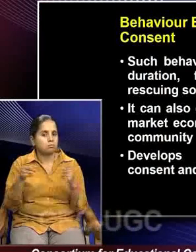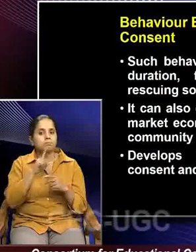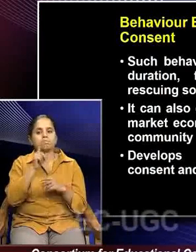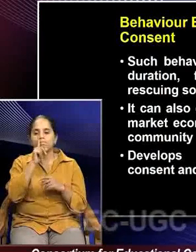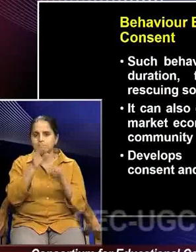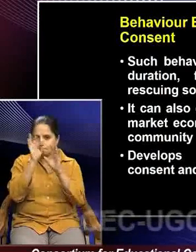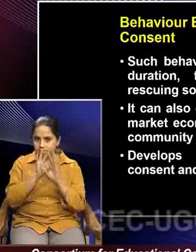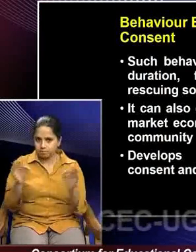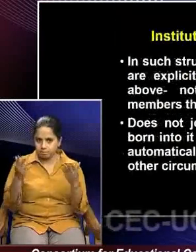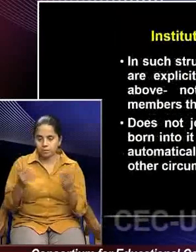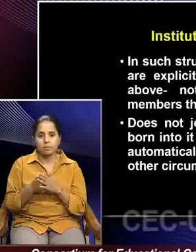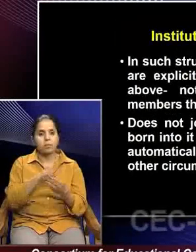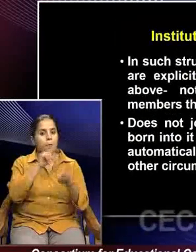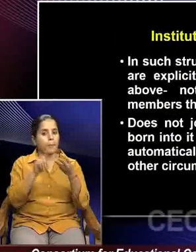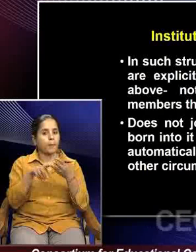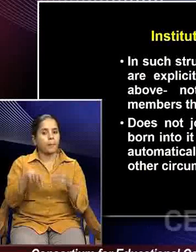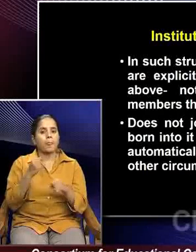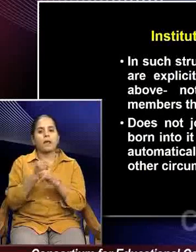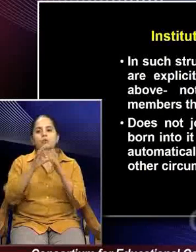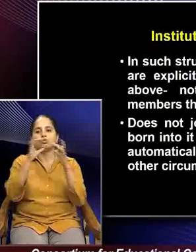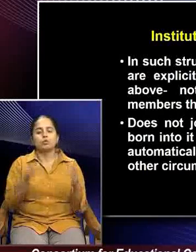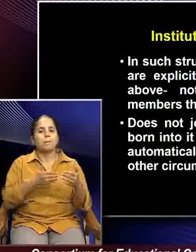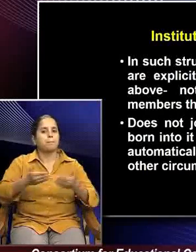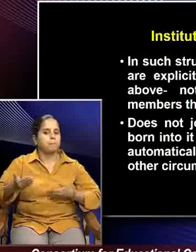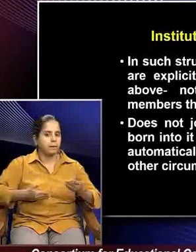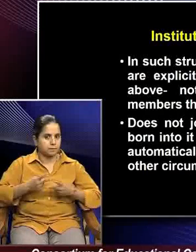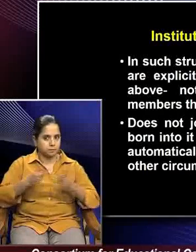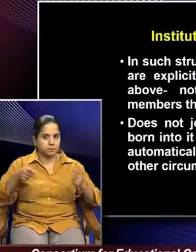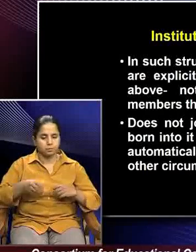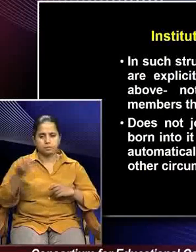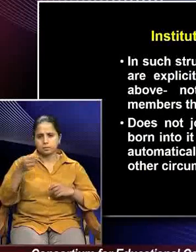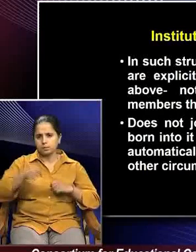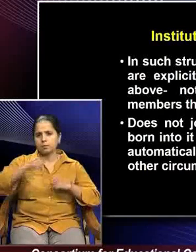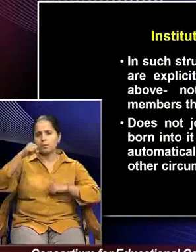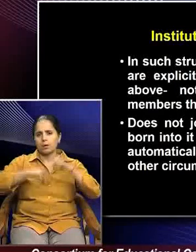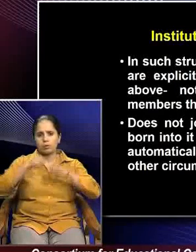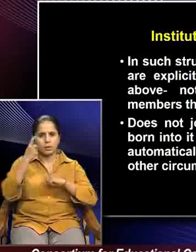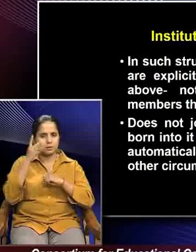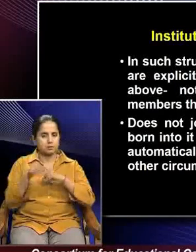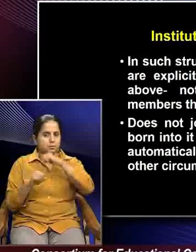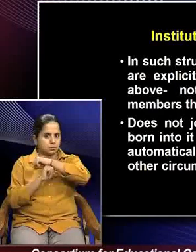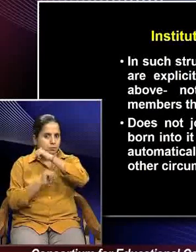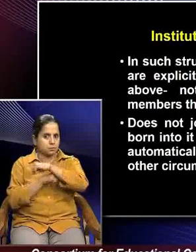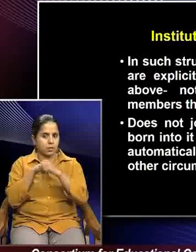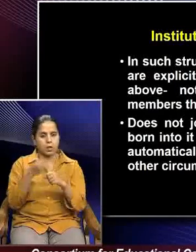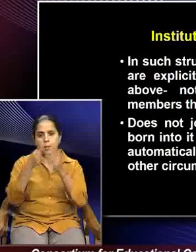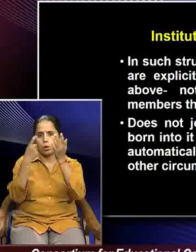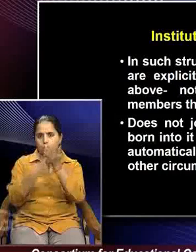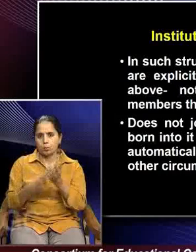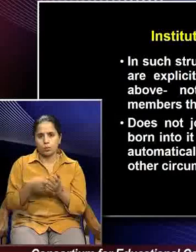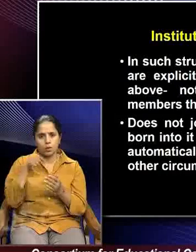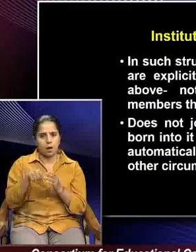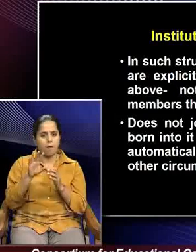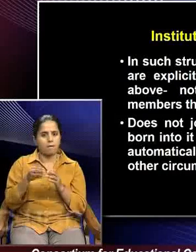third behavior is institutional behavior. In such structure, the set of rules are